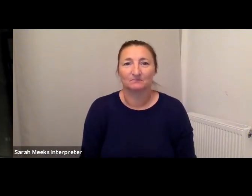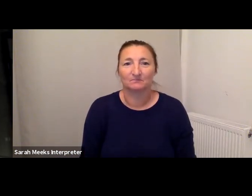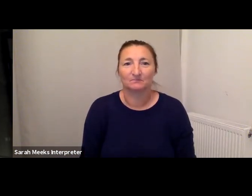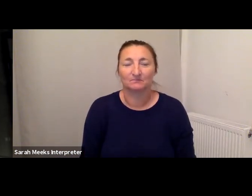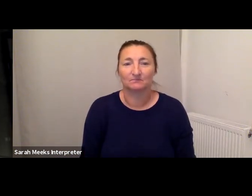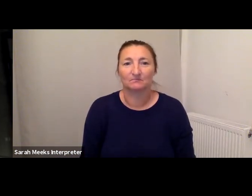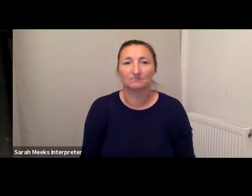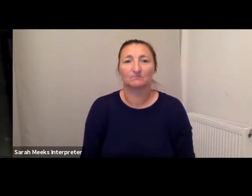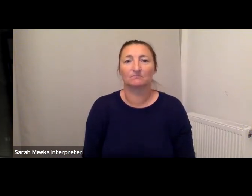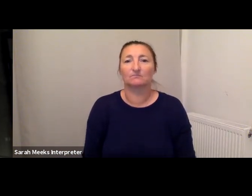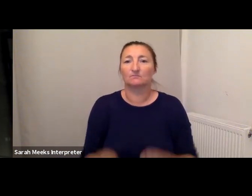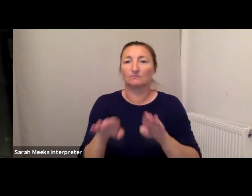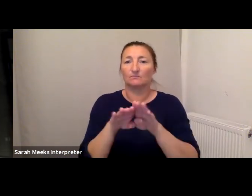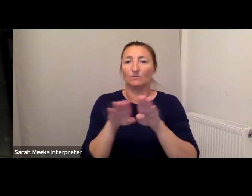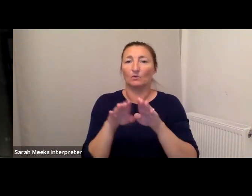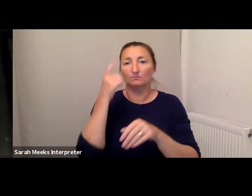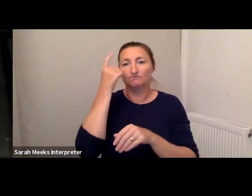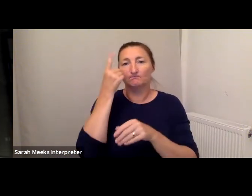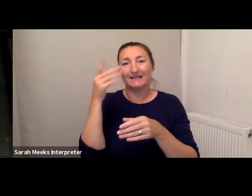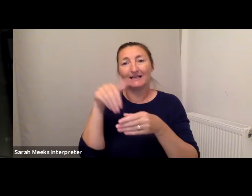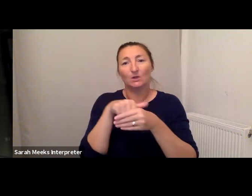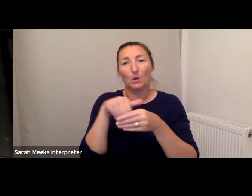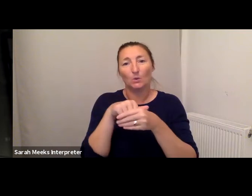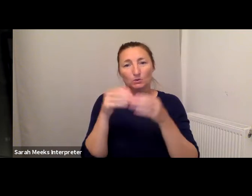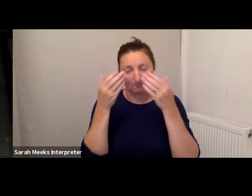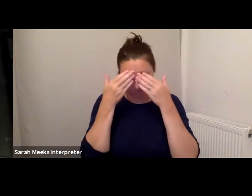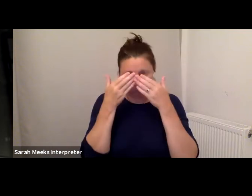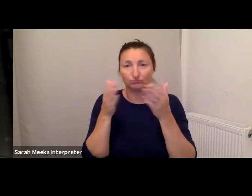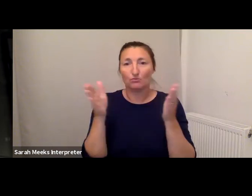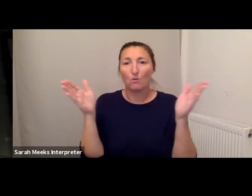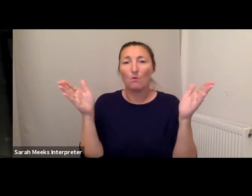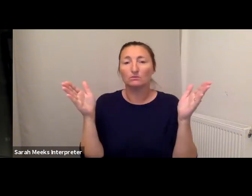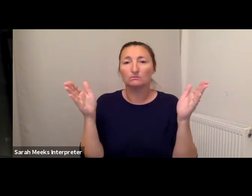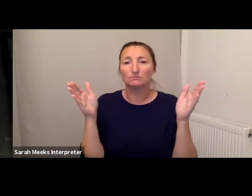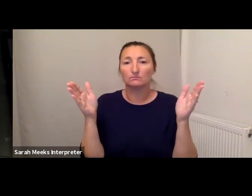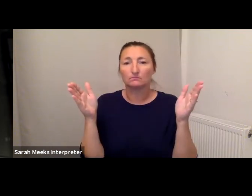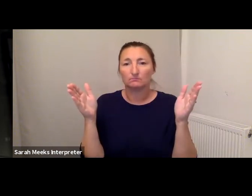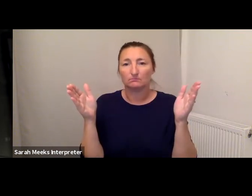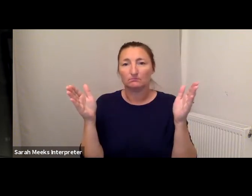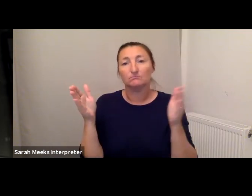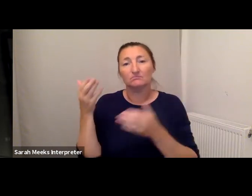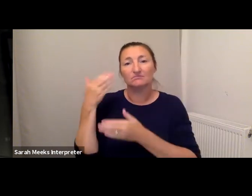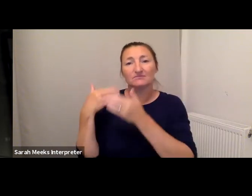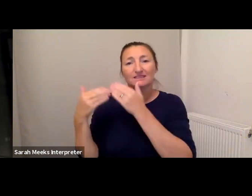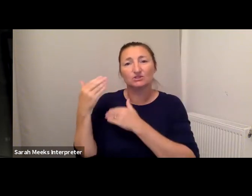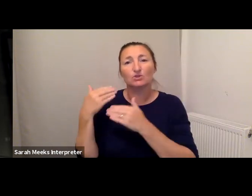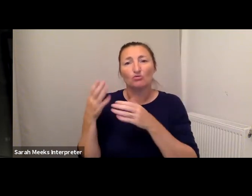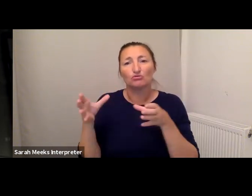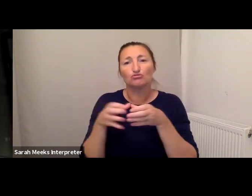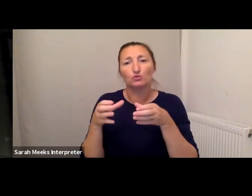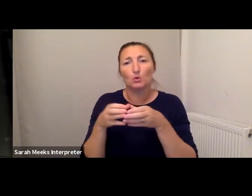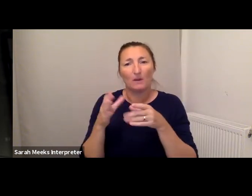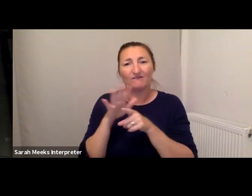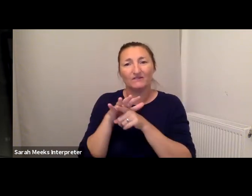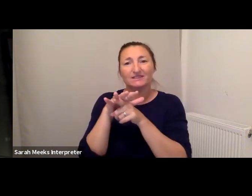We're also looking at inclusion in a much broader sense. And one of the historically disadvantaged groups